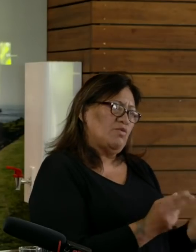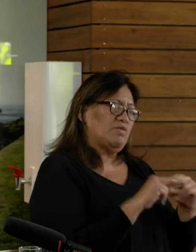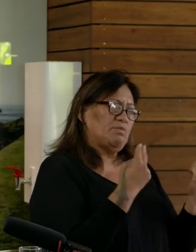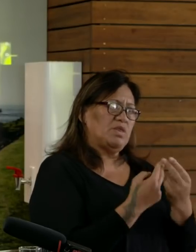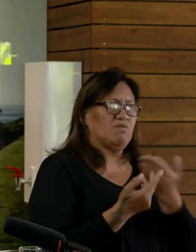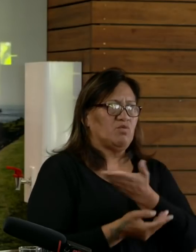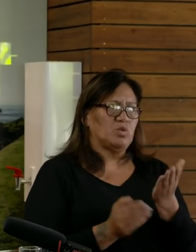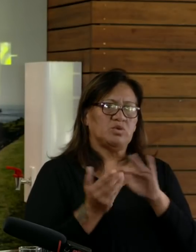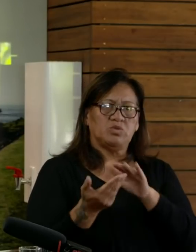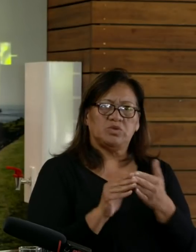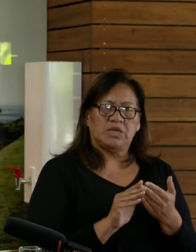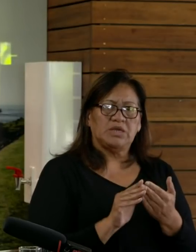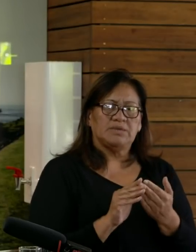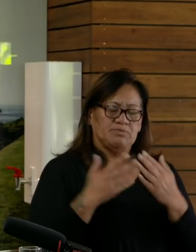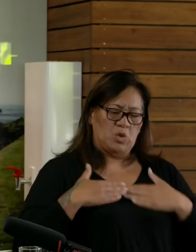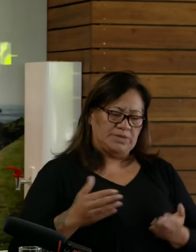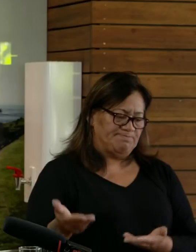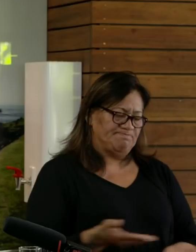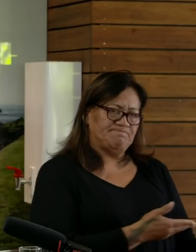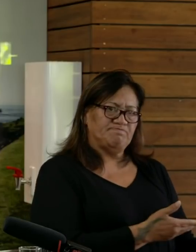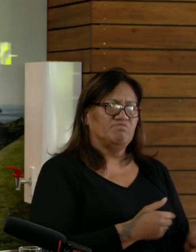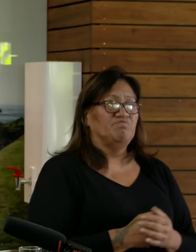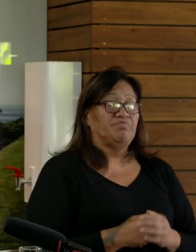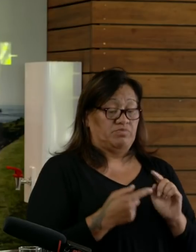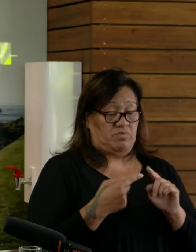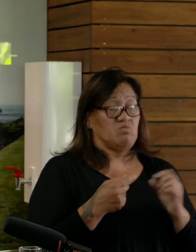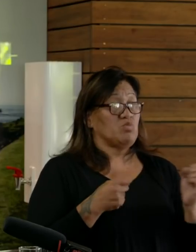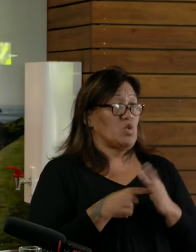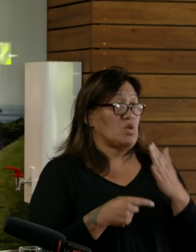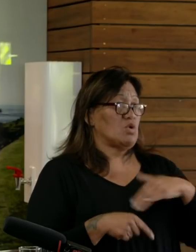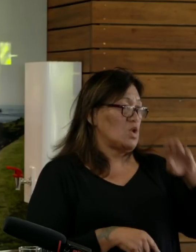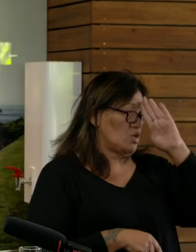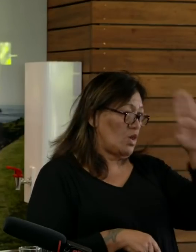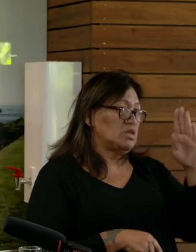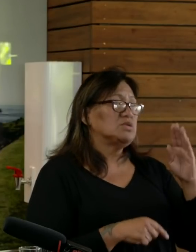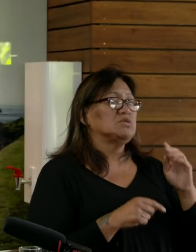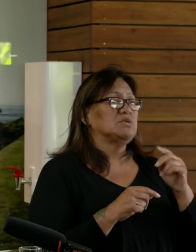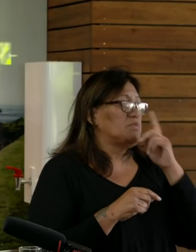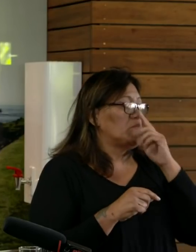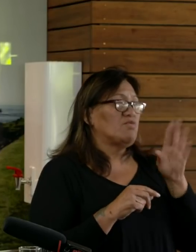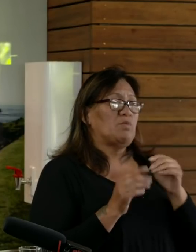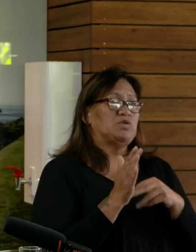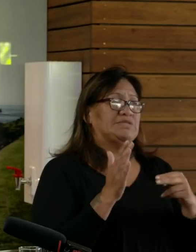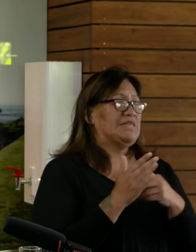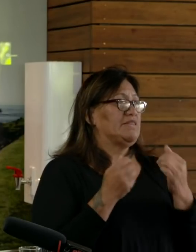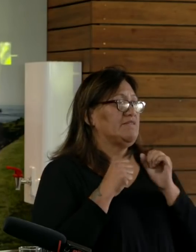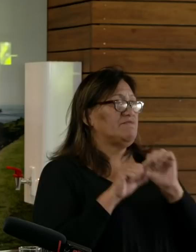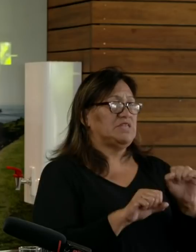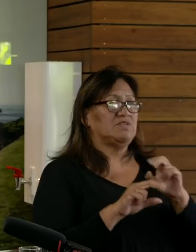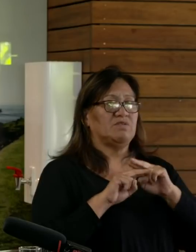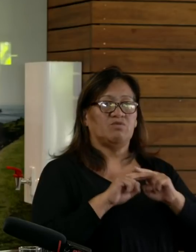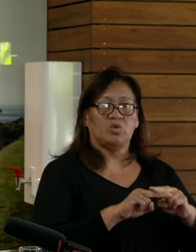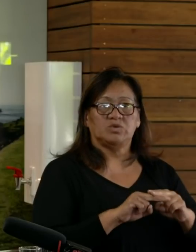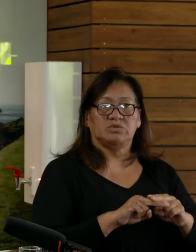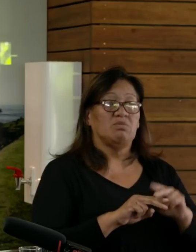community. In particular, I want to acknowledge those members of the New Zealand Defence Force who conducted